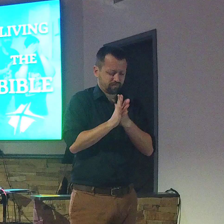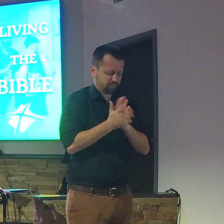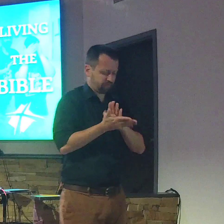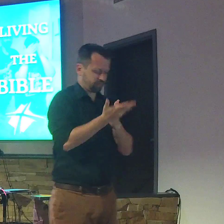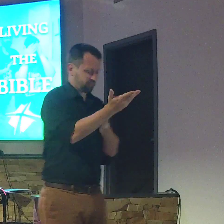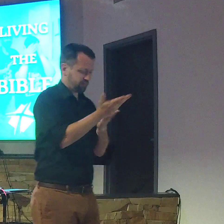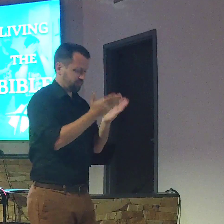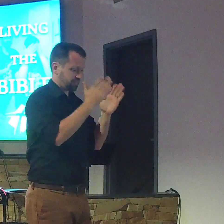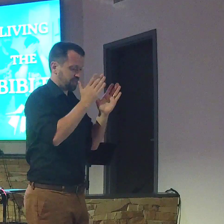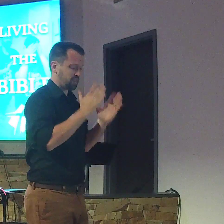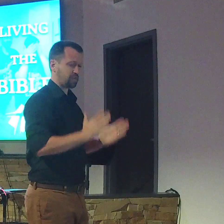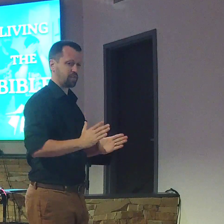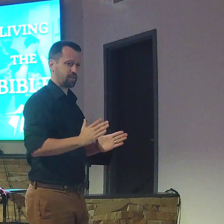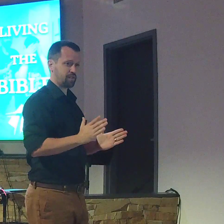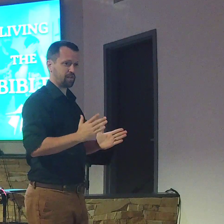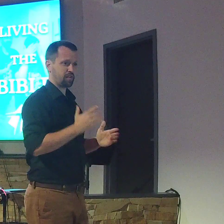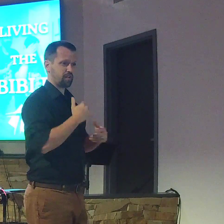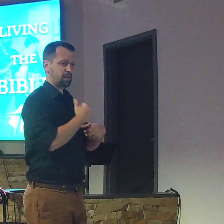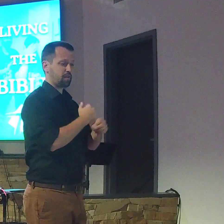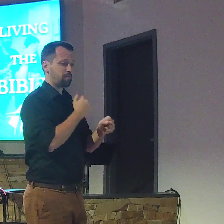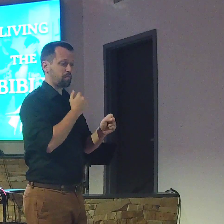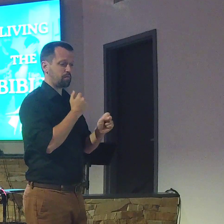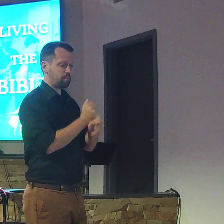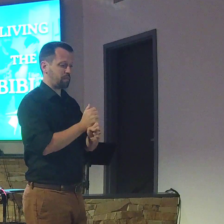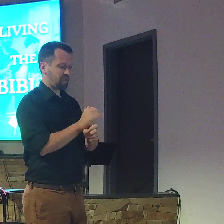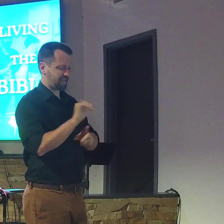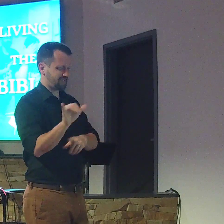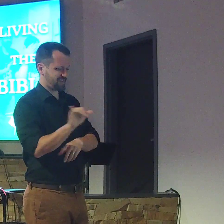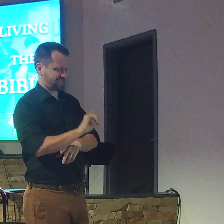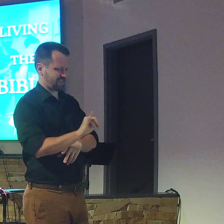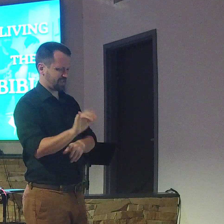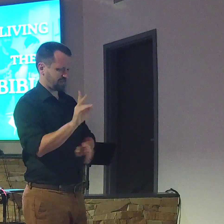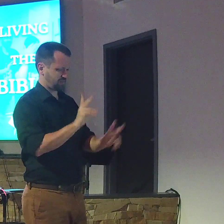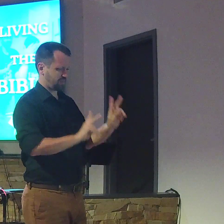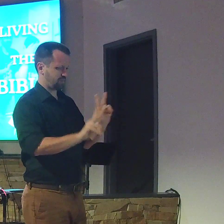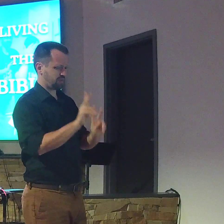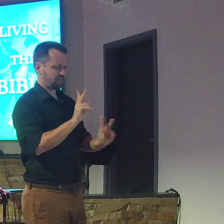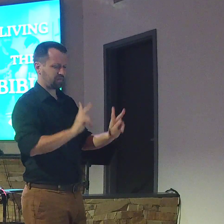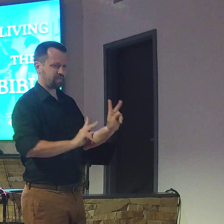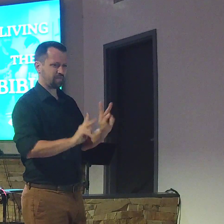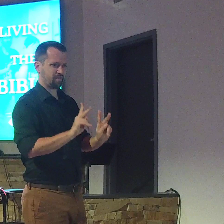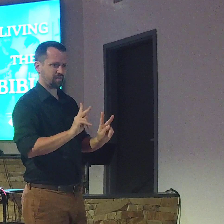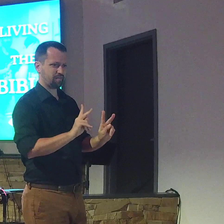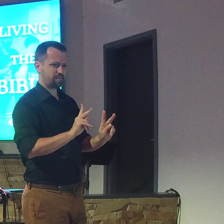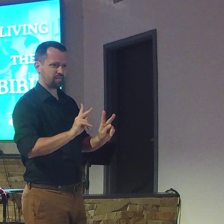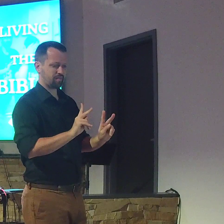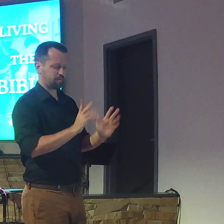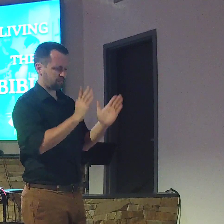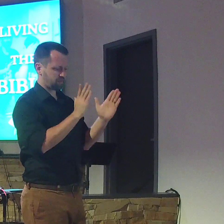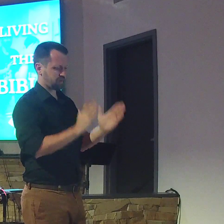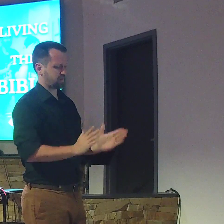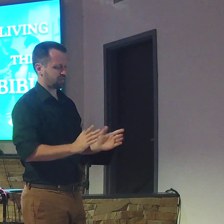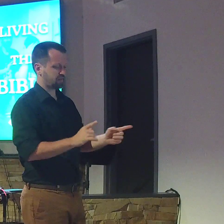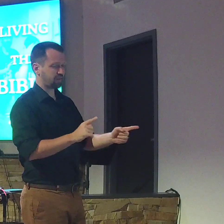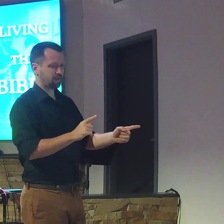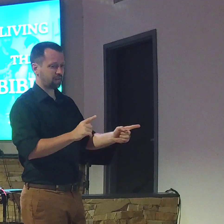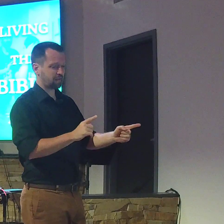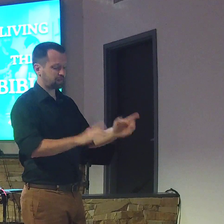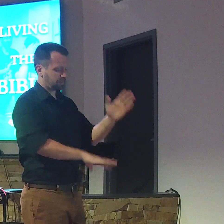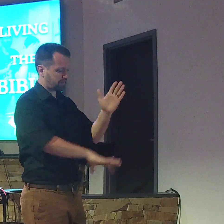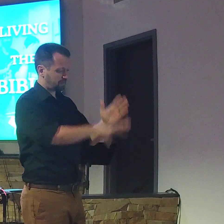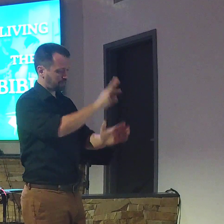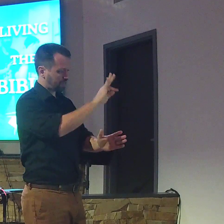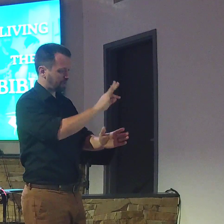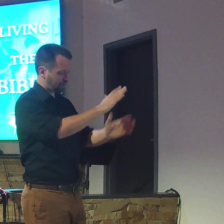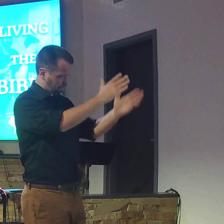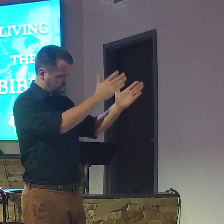servant, and was made in the likeness of men. Notice this closely in verse number 6. It says, and being found in